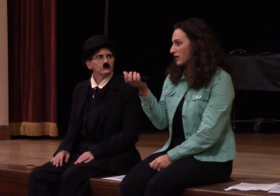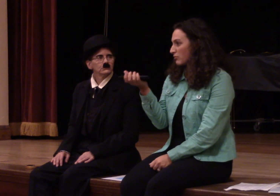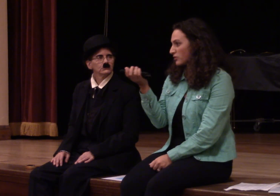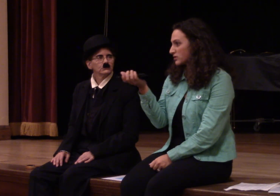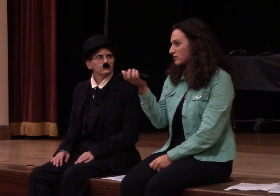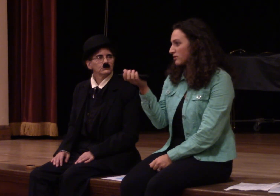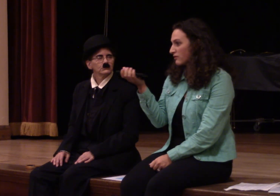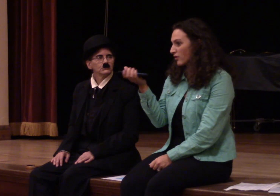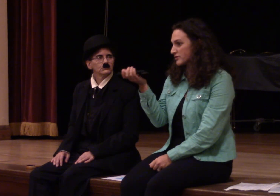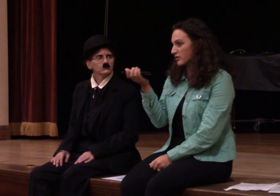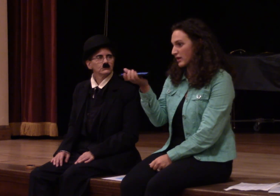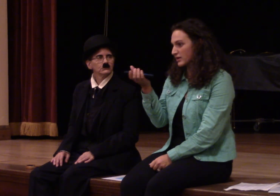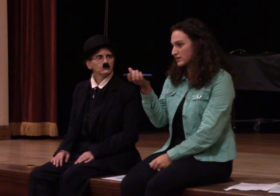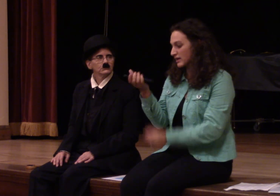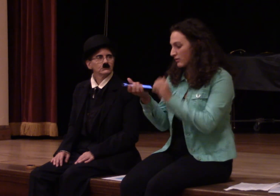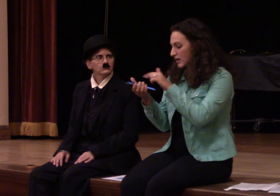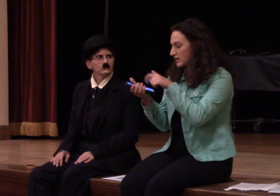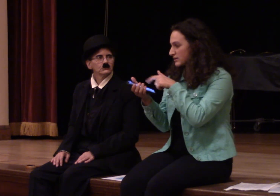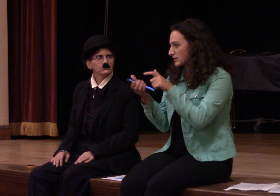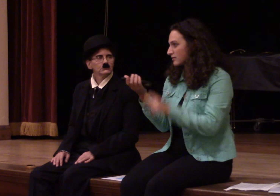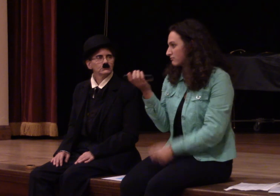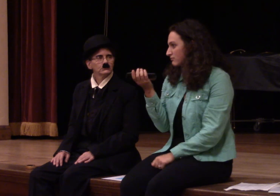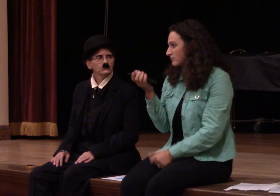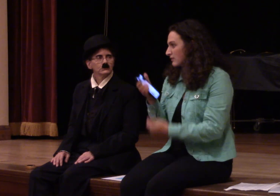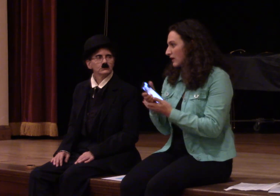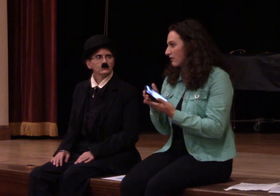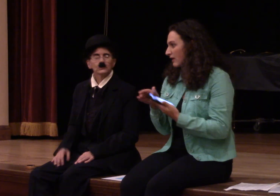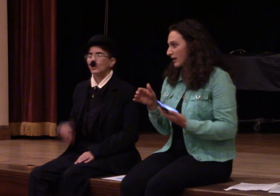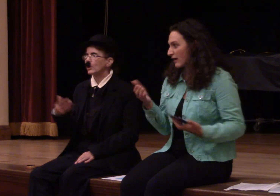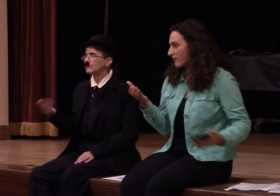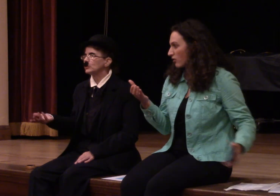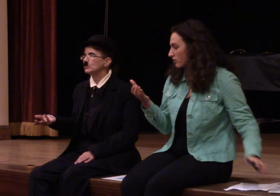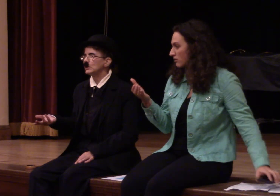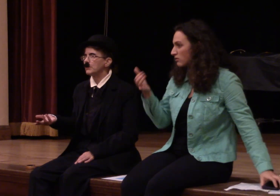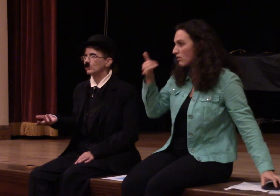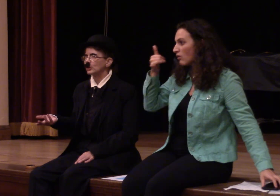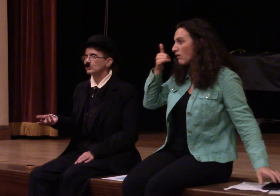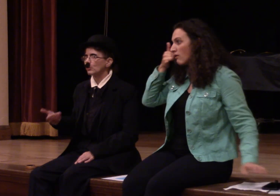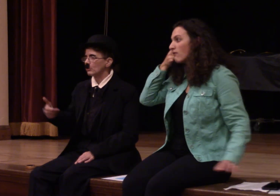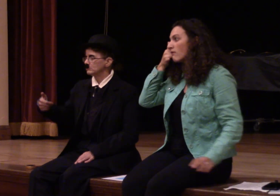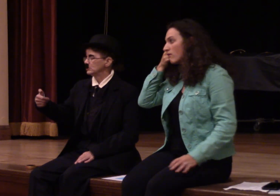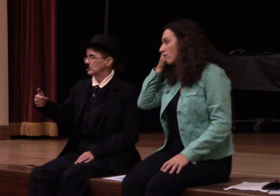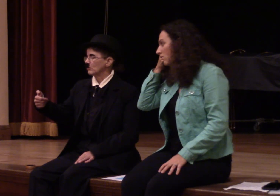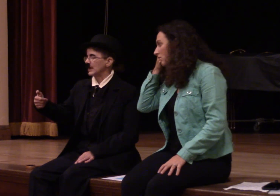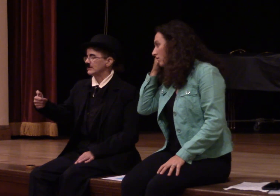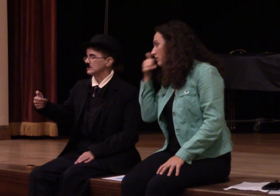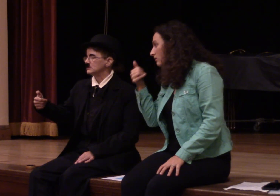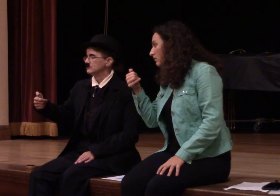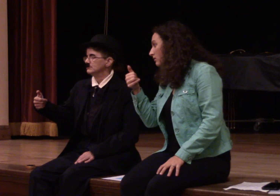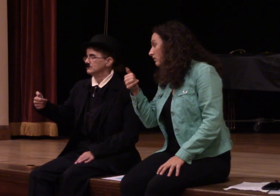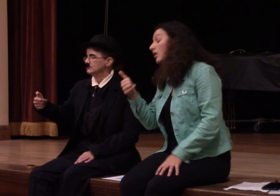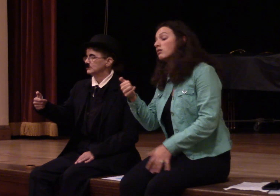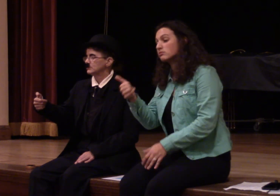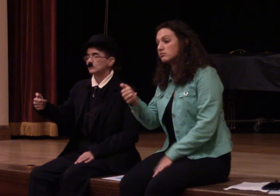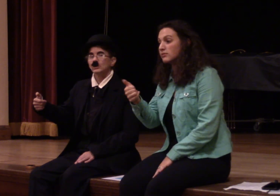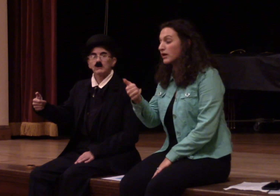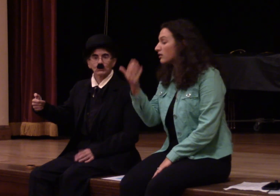Most phones are like this nowadays, and like an iPhone. Or remote control. Go right there. Oh, Remote